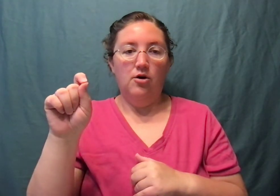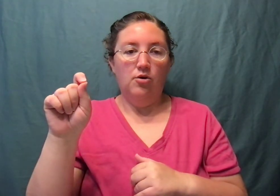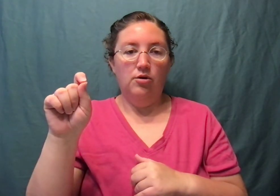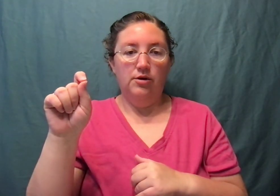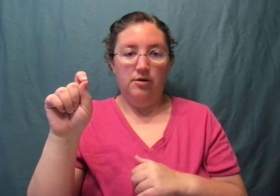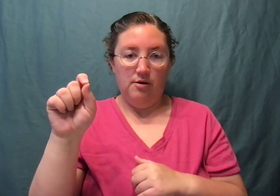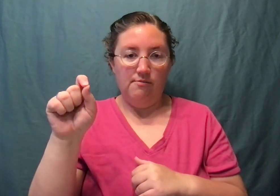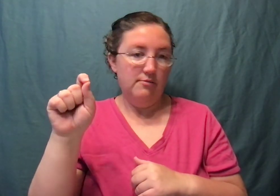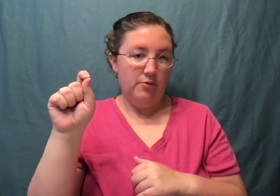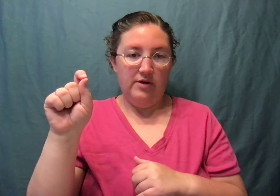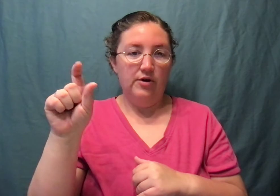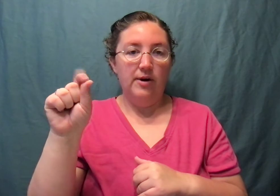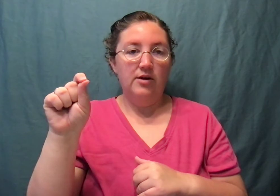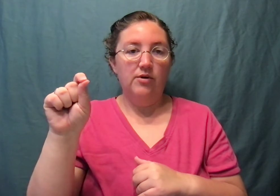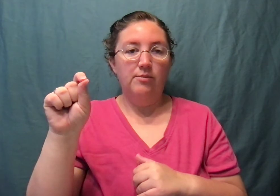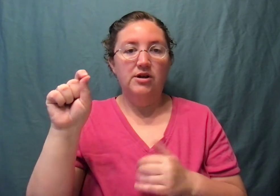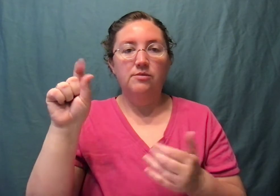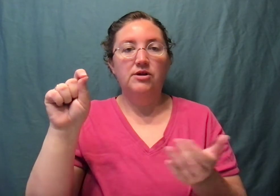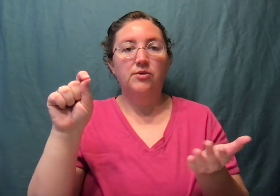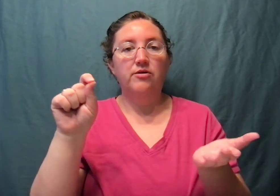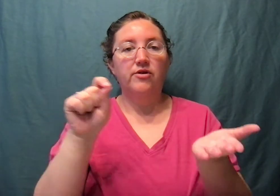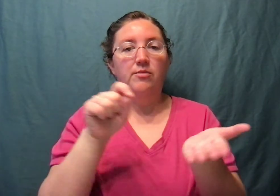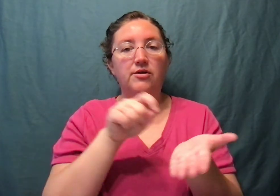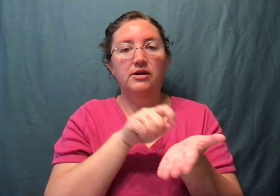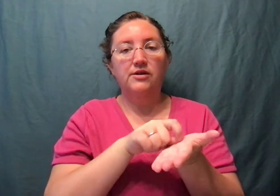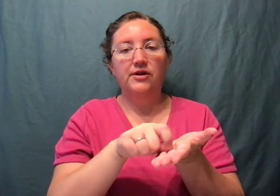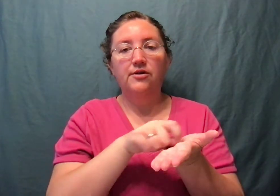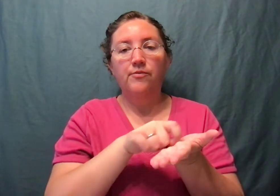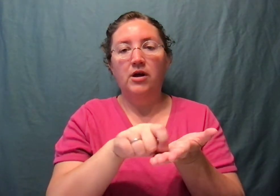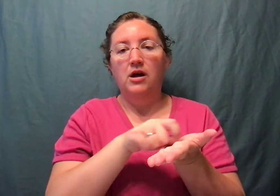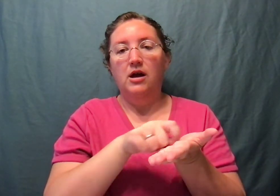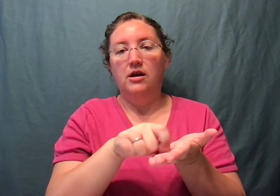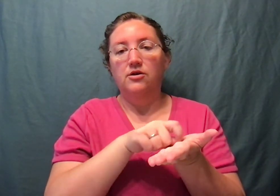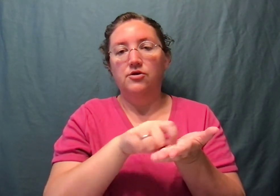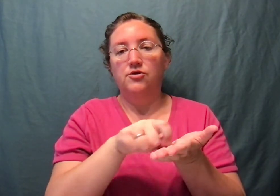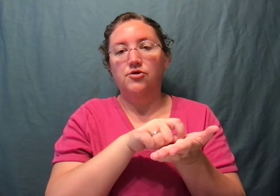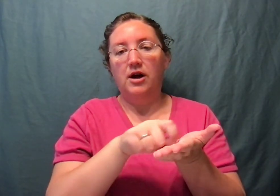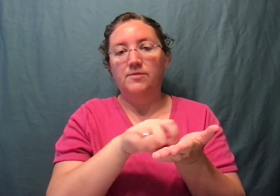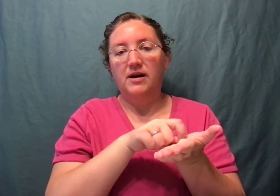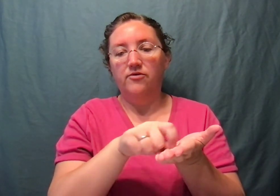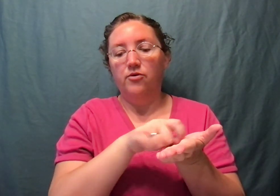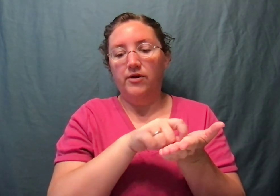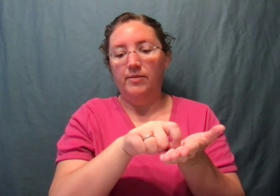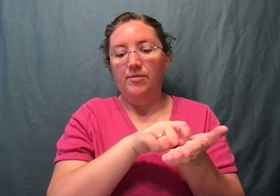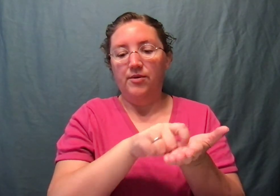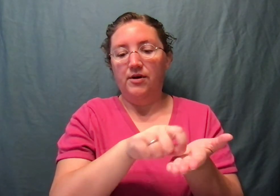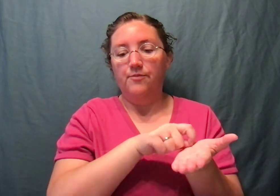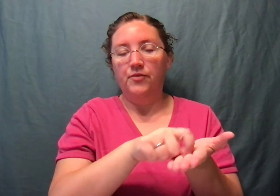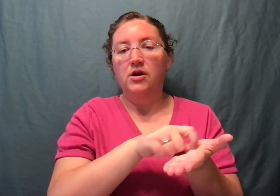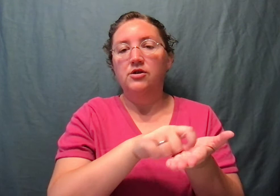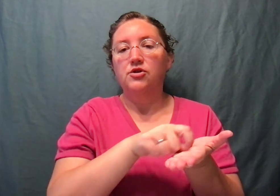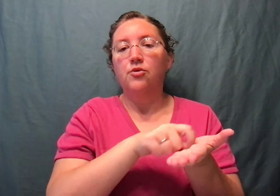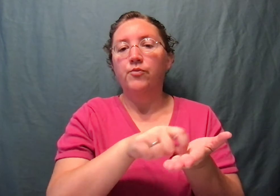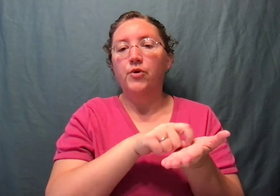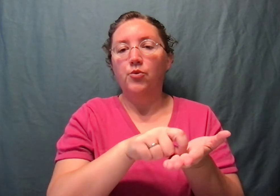hold whatever you're writing with, you pinch it between your thumb and your index finger, and you scratch back and forth on the paper with it. So,